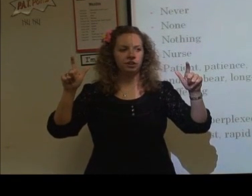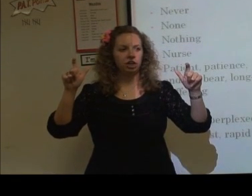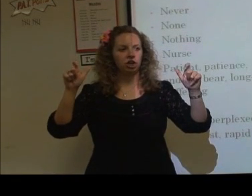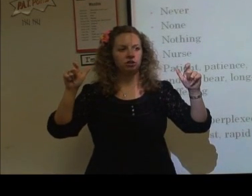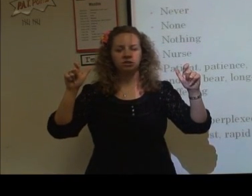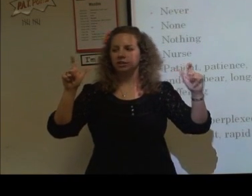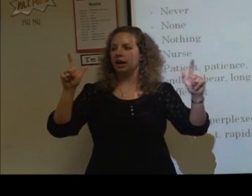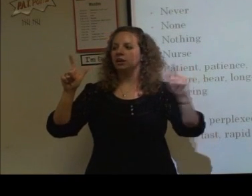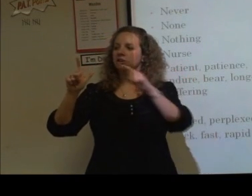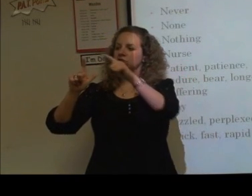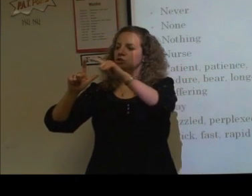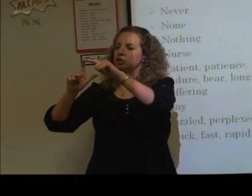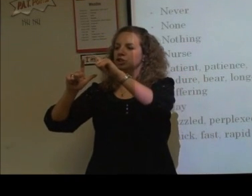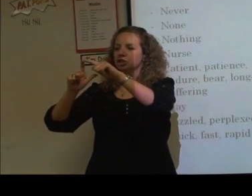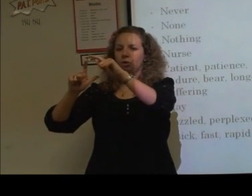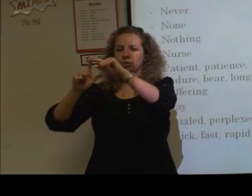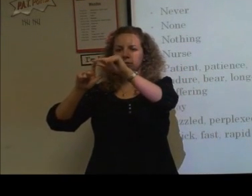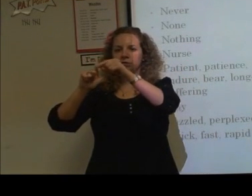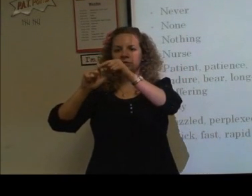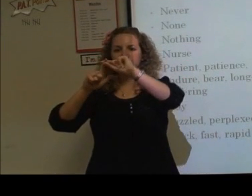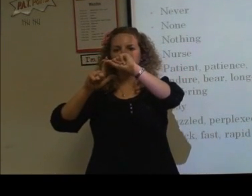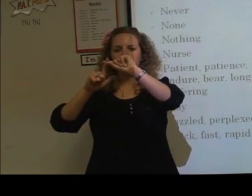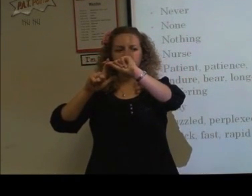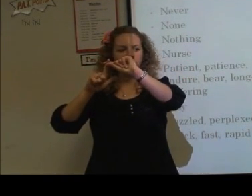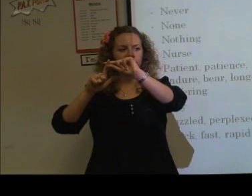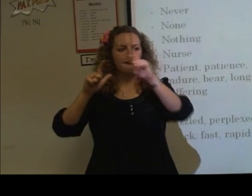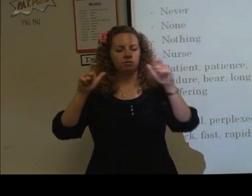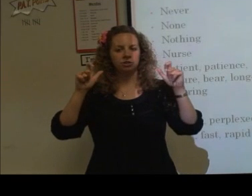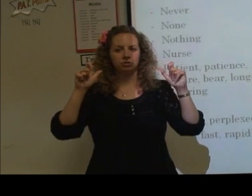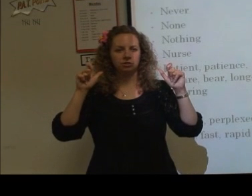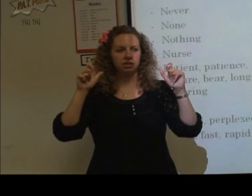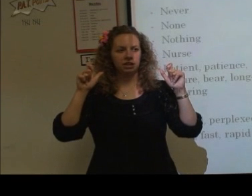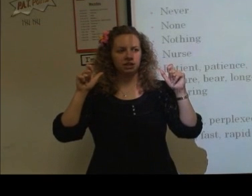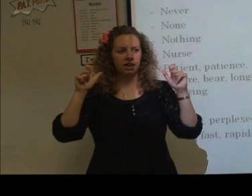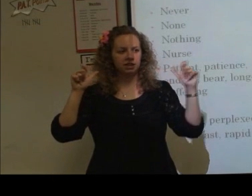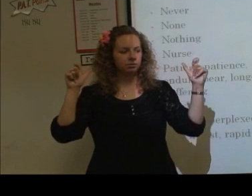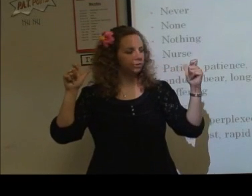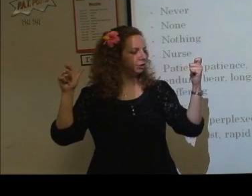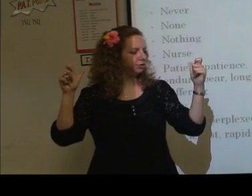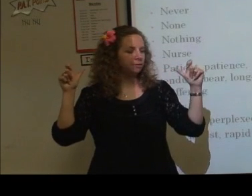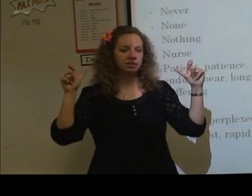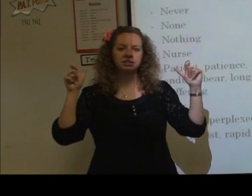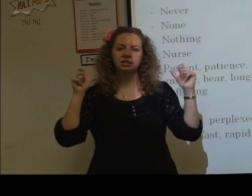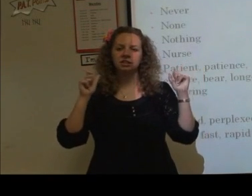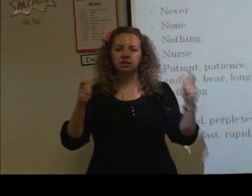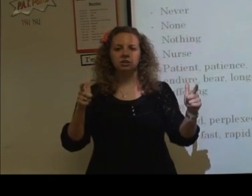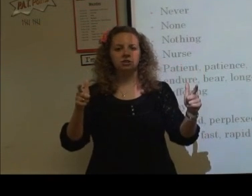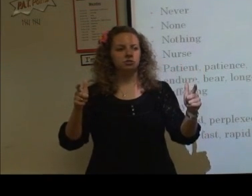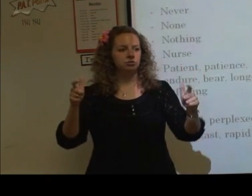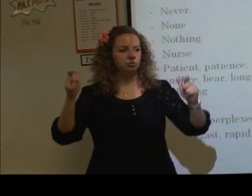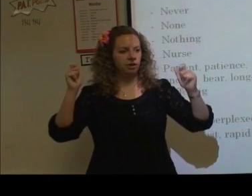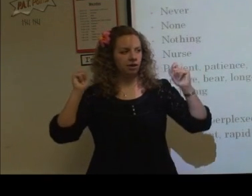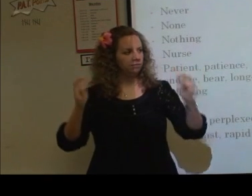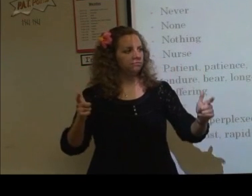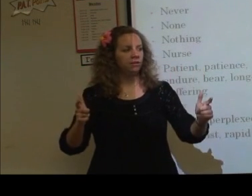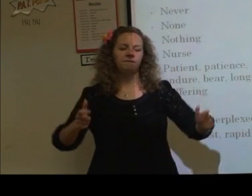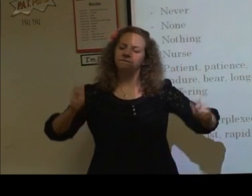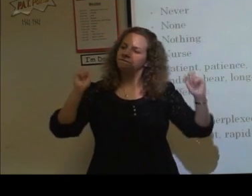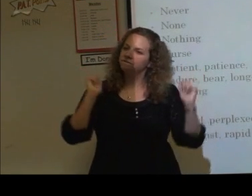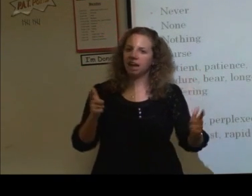finger. Yeah. So you're only moving this part of your finger out. So it's like an X with your thumb extended to an L.